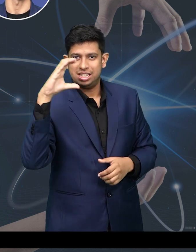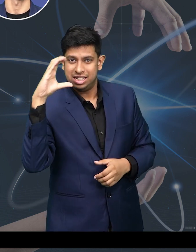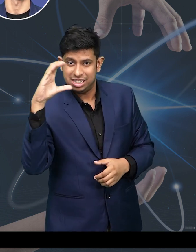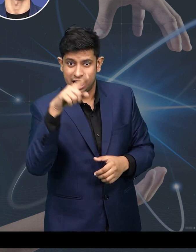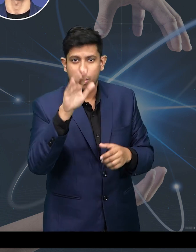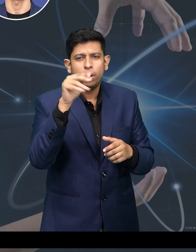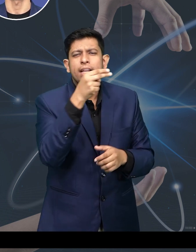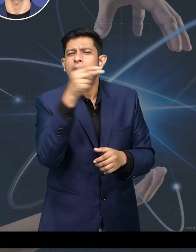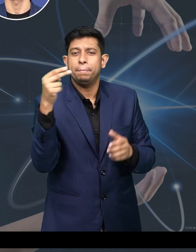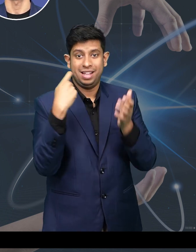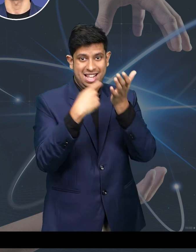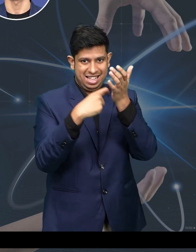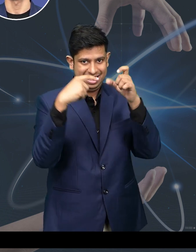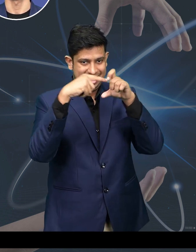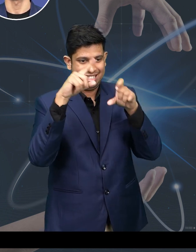density.